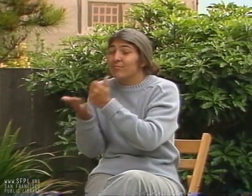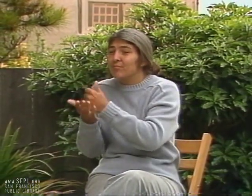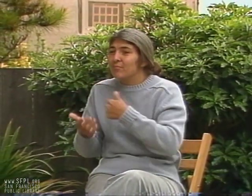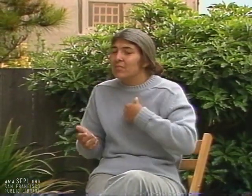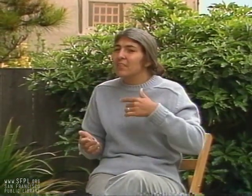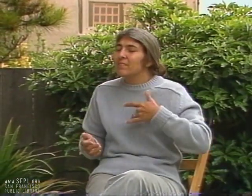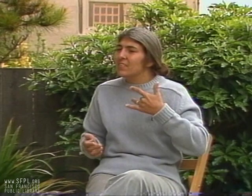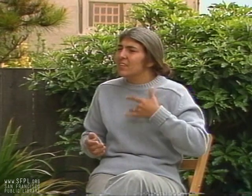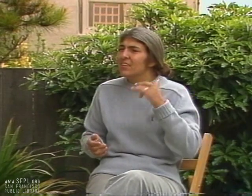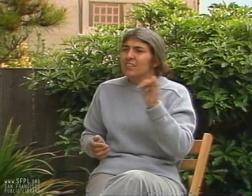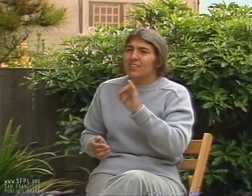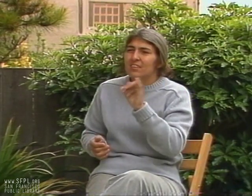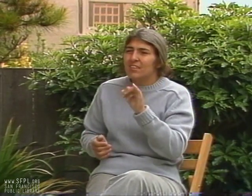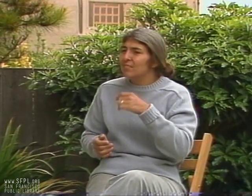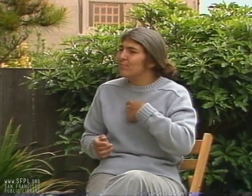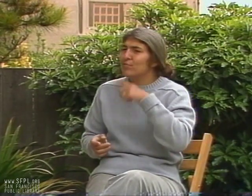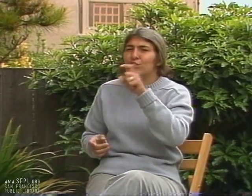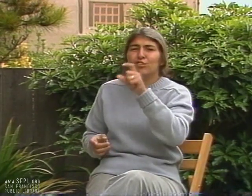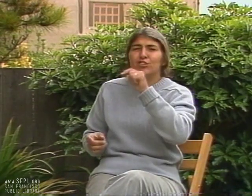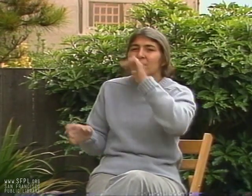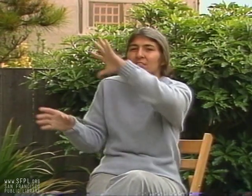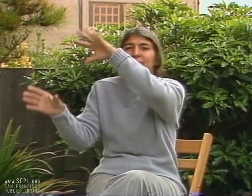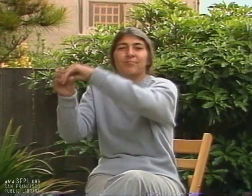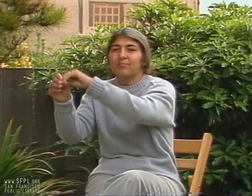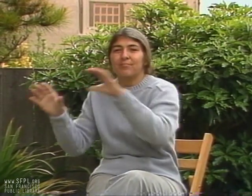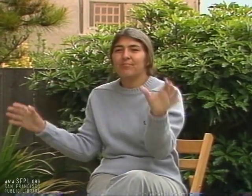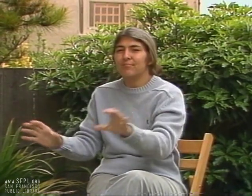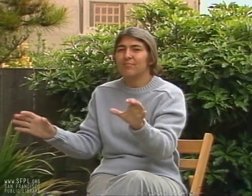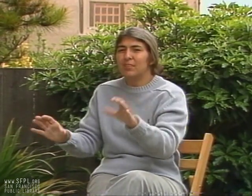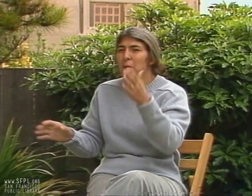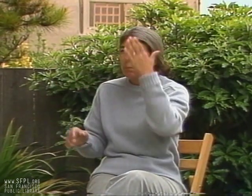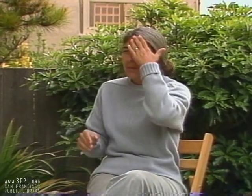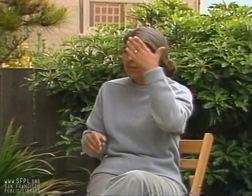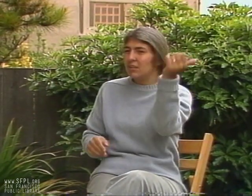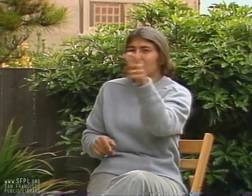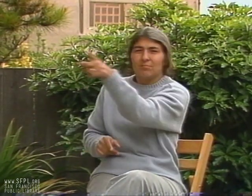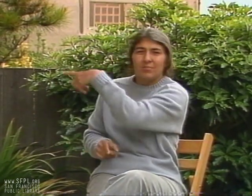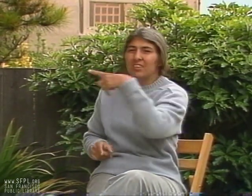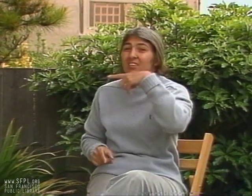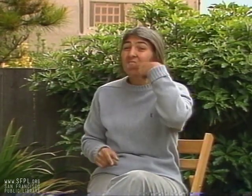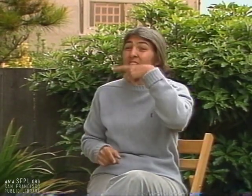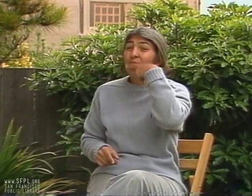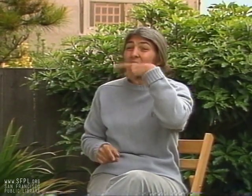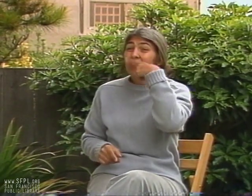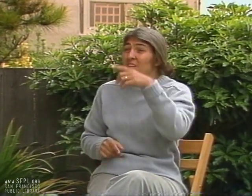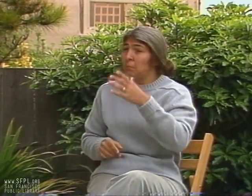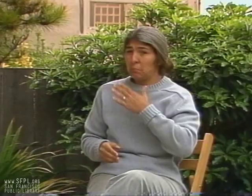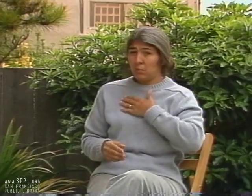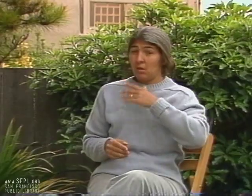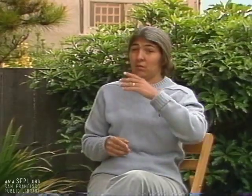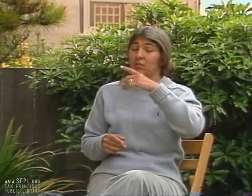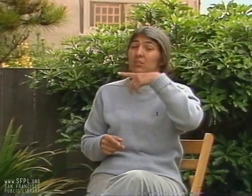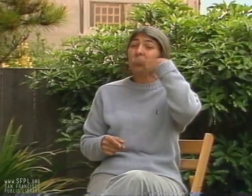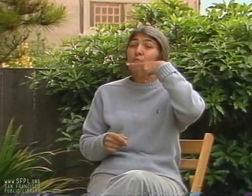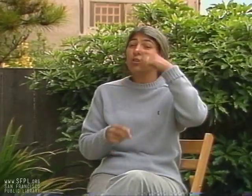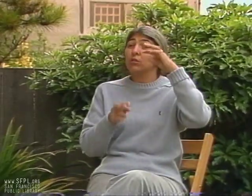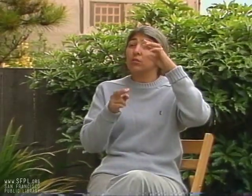decision. I could align myself with the American Indian movement, but did I really belong there? All of its members were